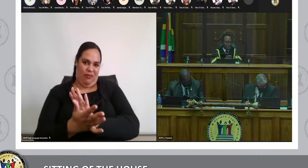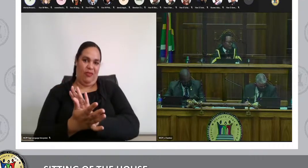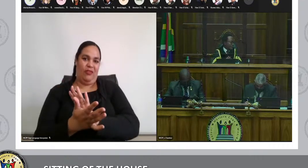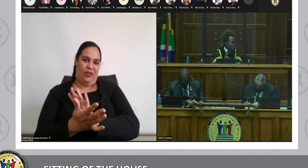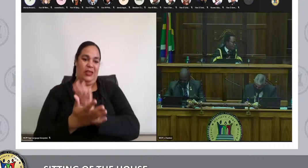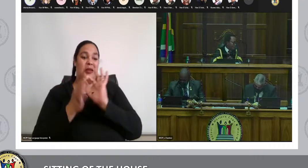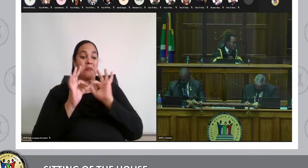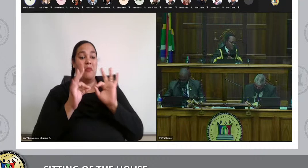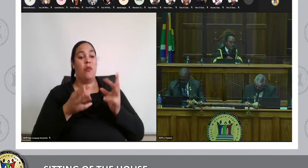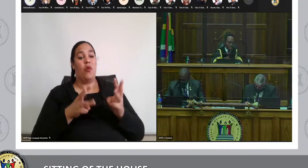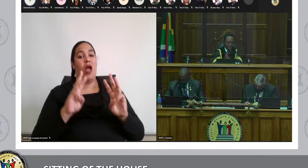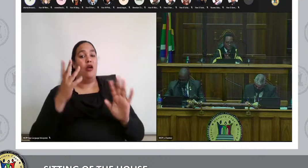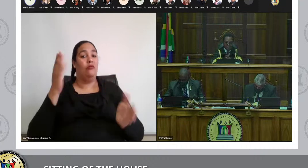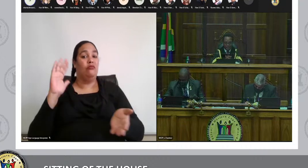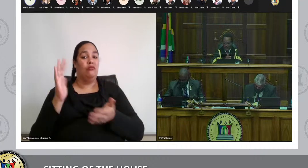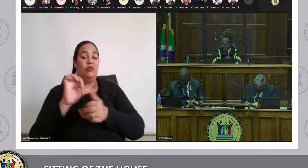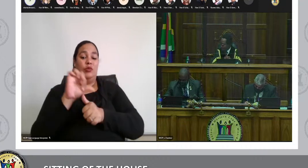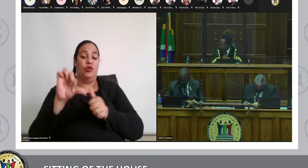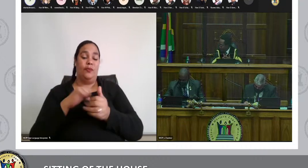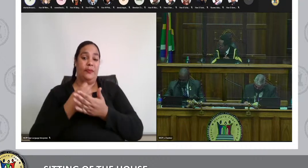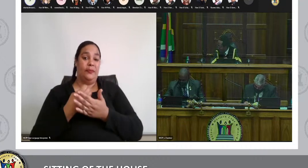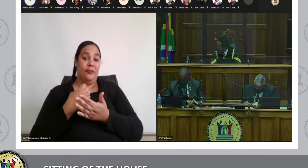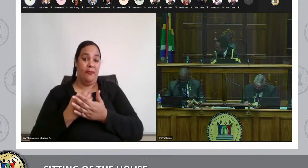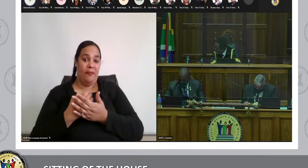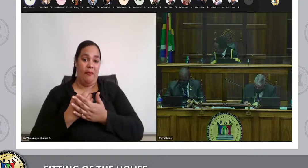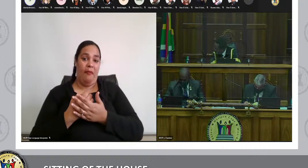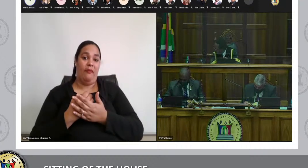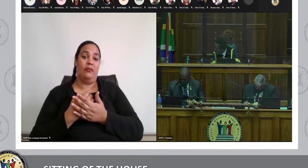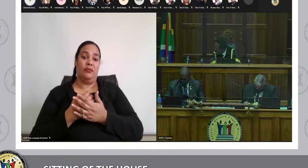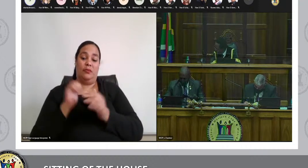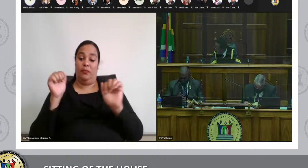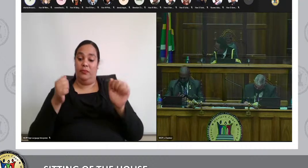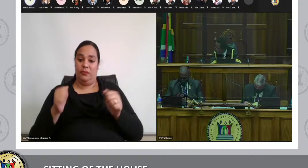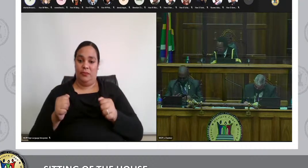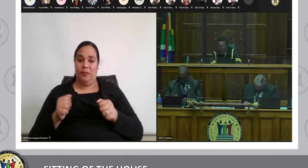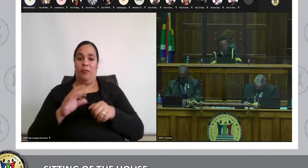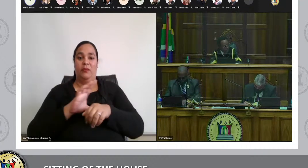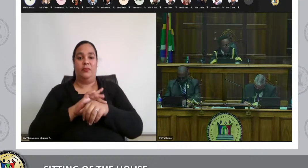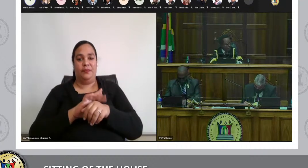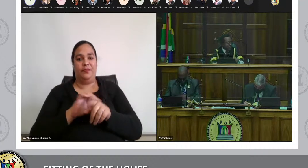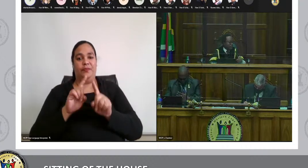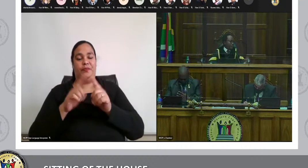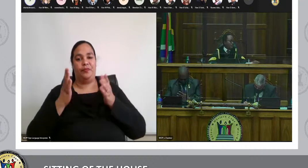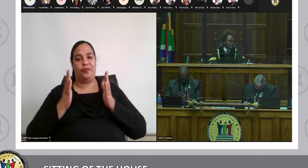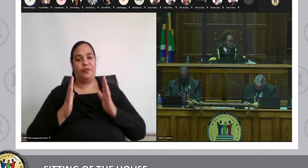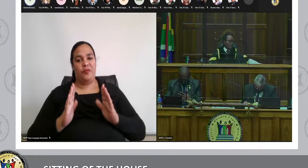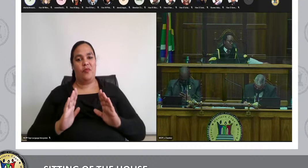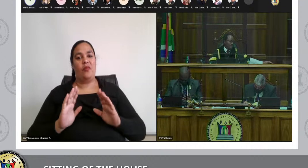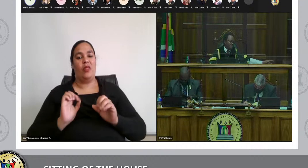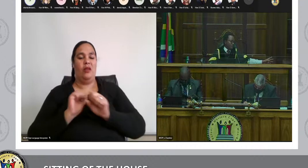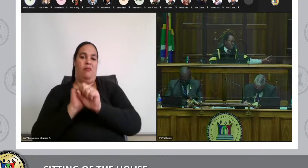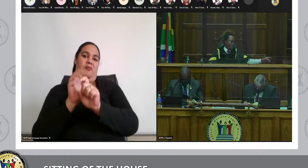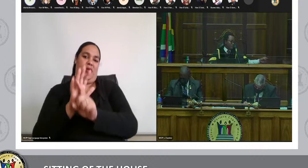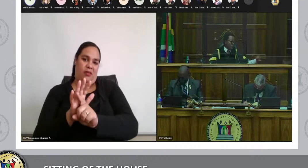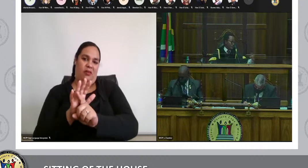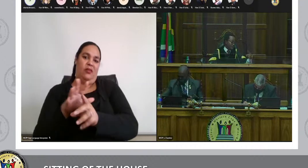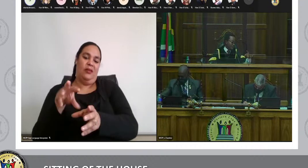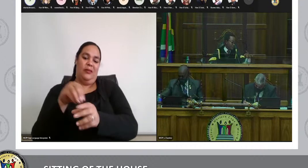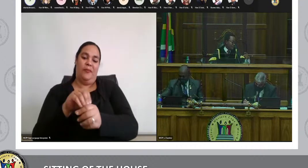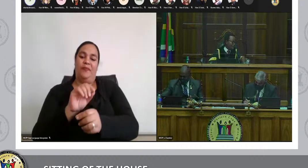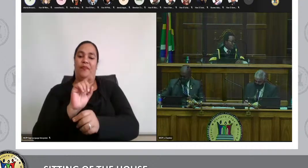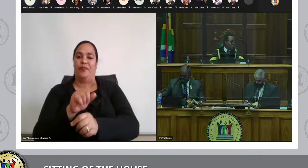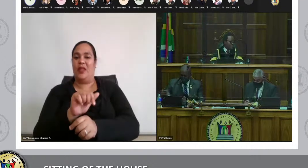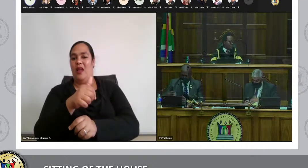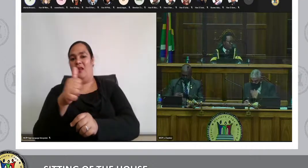way that reduces the socio-economic, employment, medical, and humanitarian impact, amongst others,